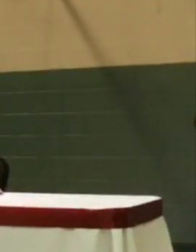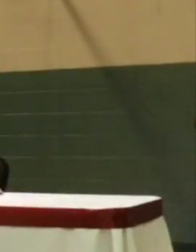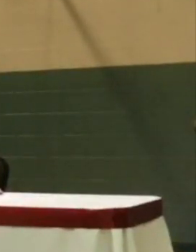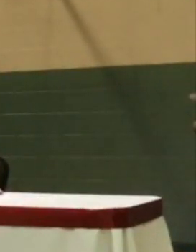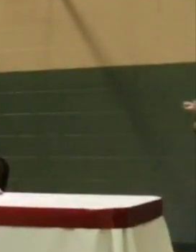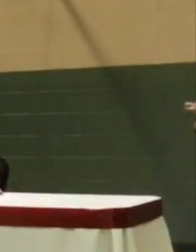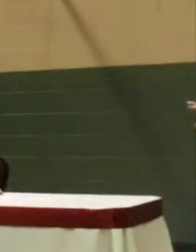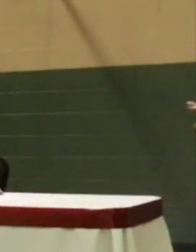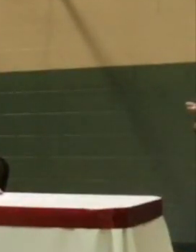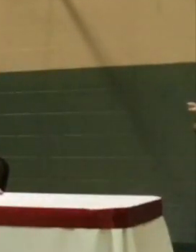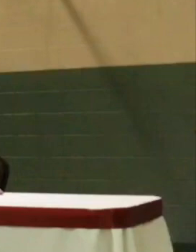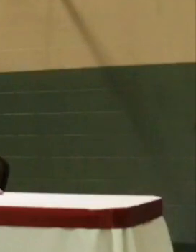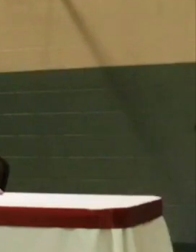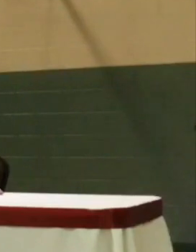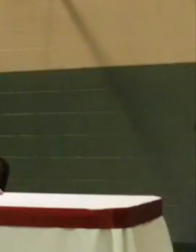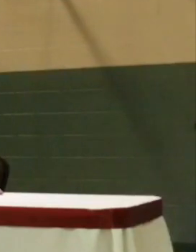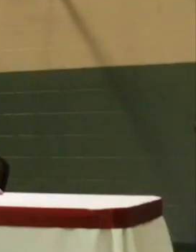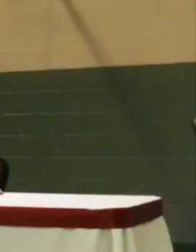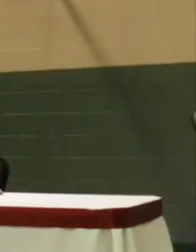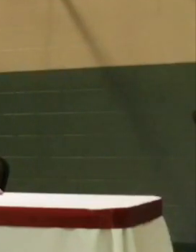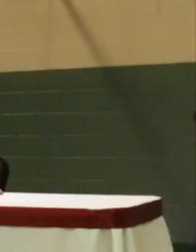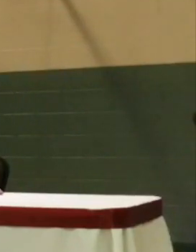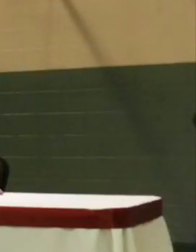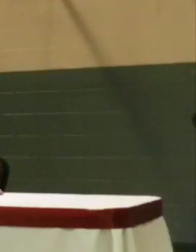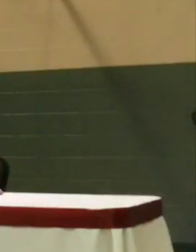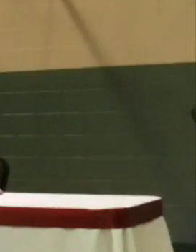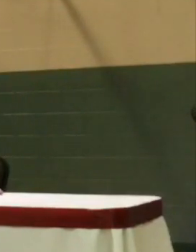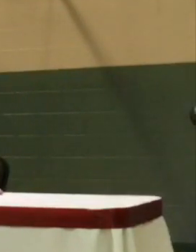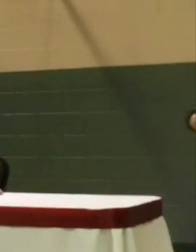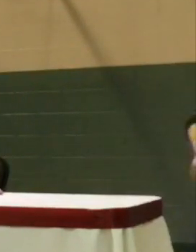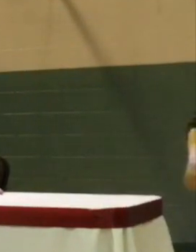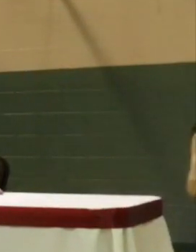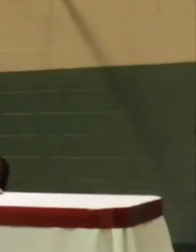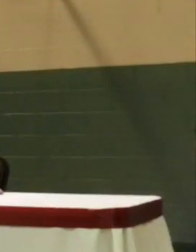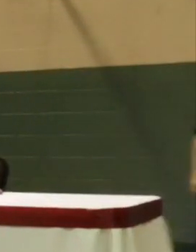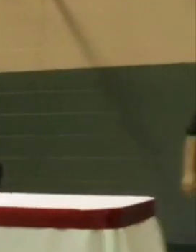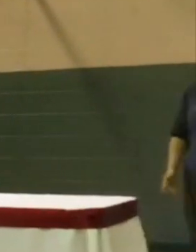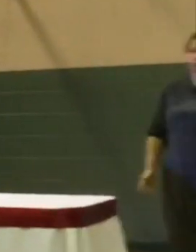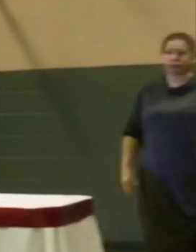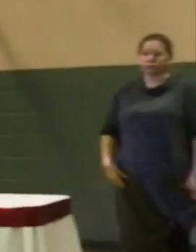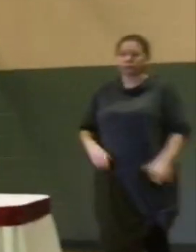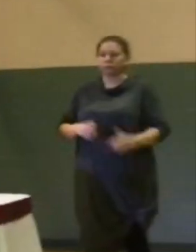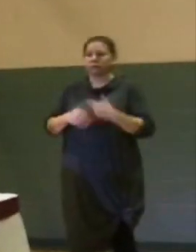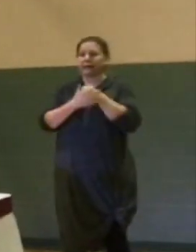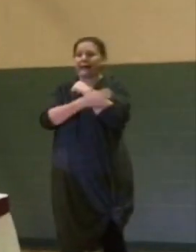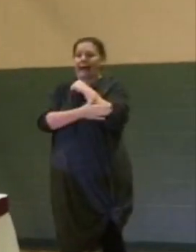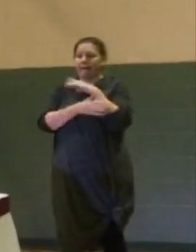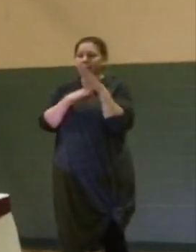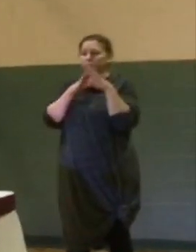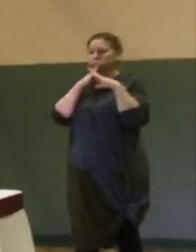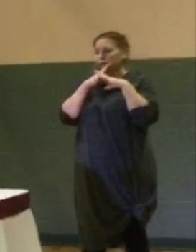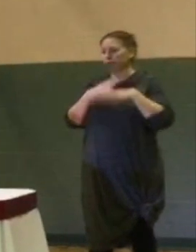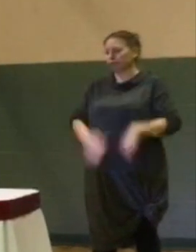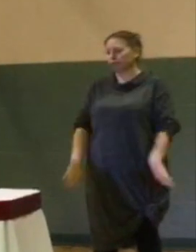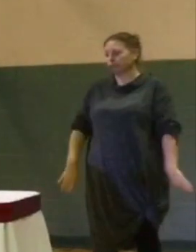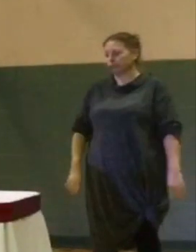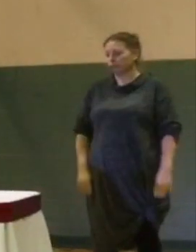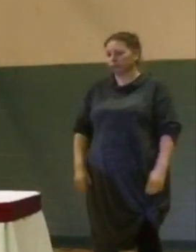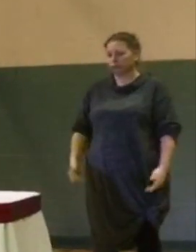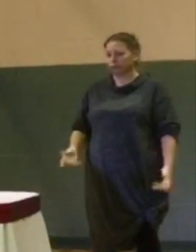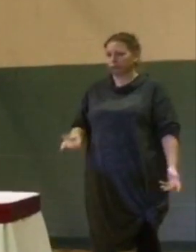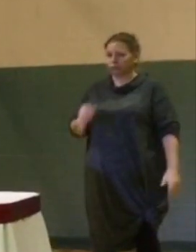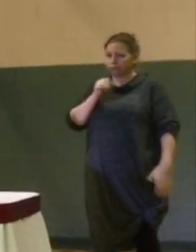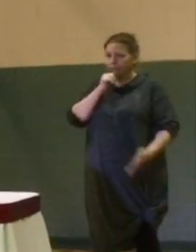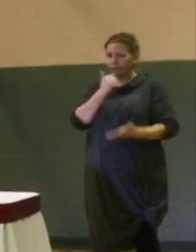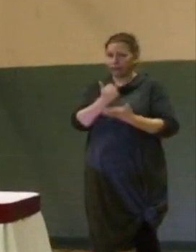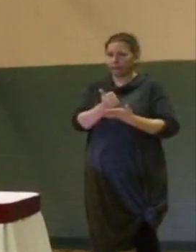the state has been very silent on it, and then the county has been very silent on it. And then,